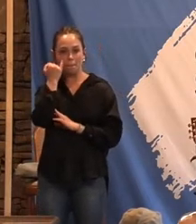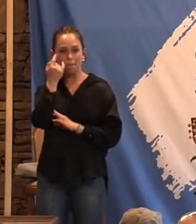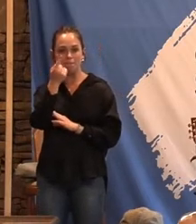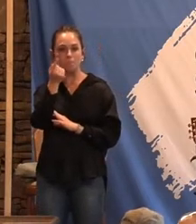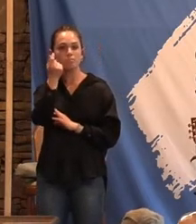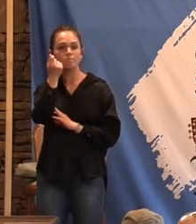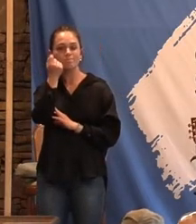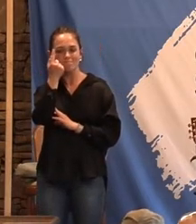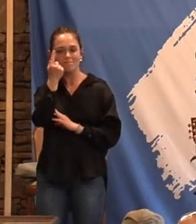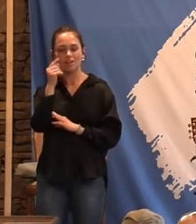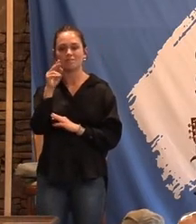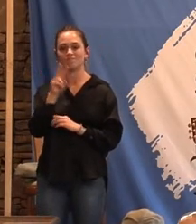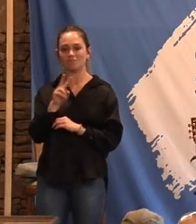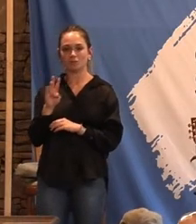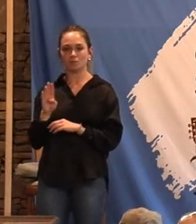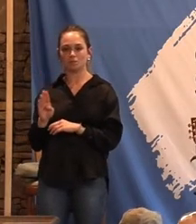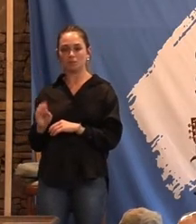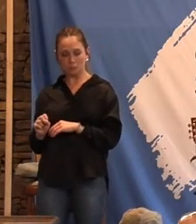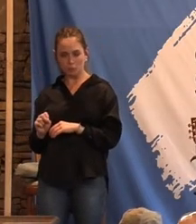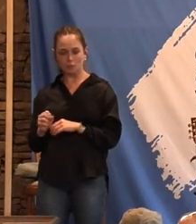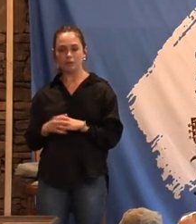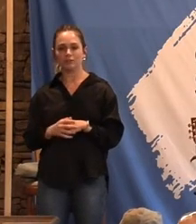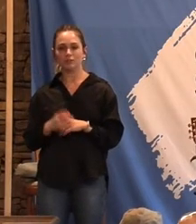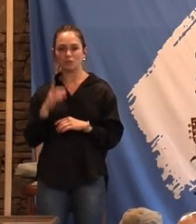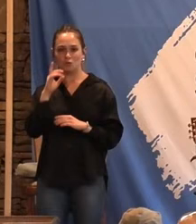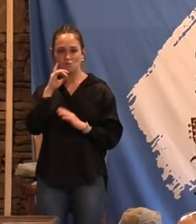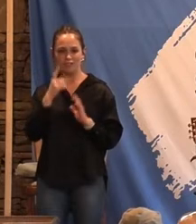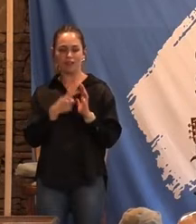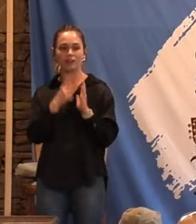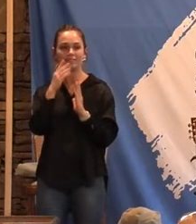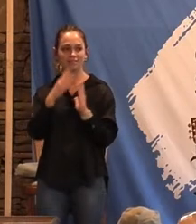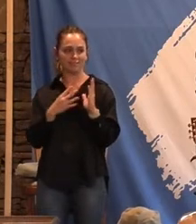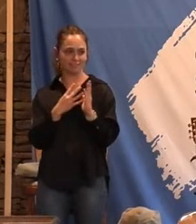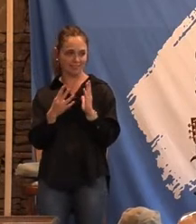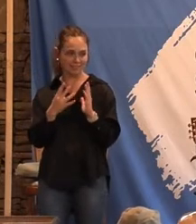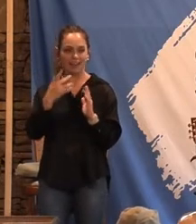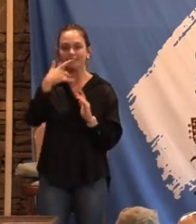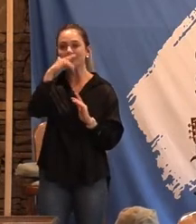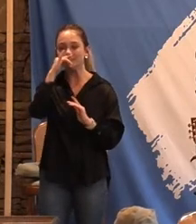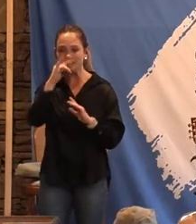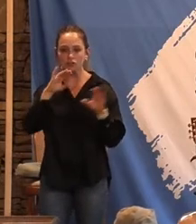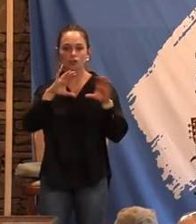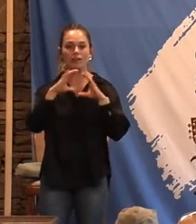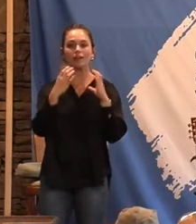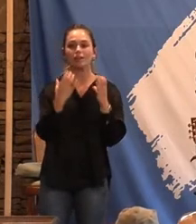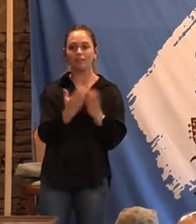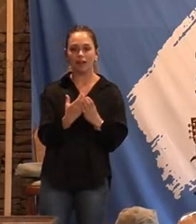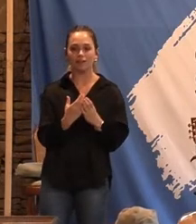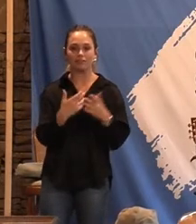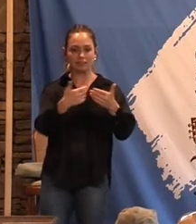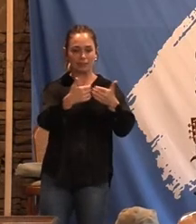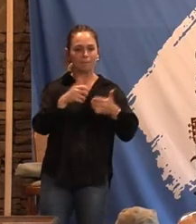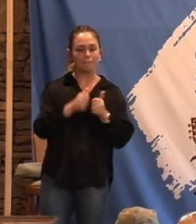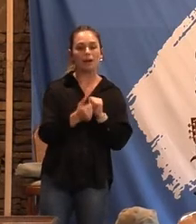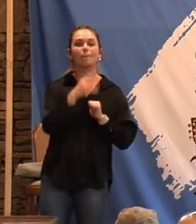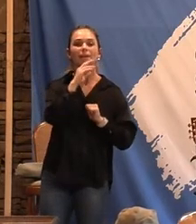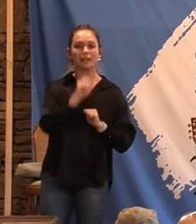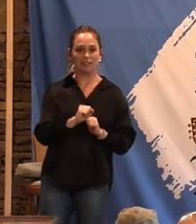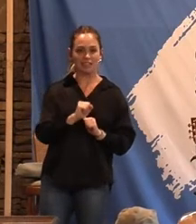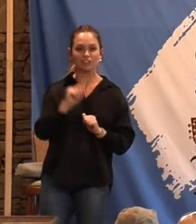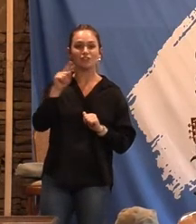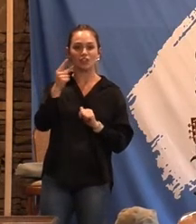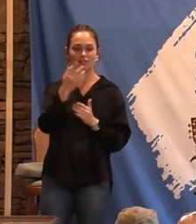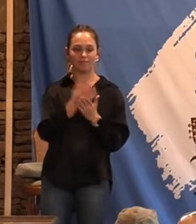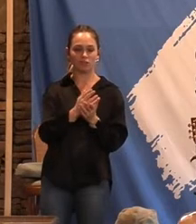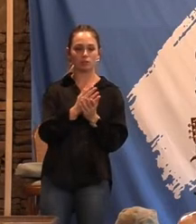with Vacation Bible School, you will recognize this schedule. The kids are in classes according to age in the first part